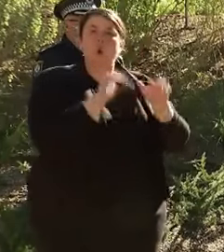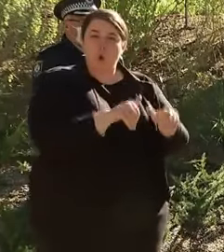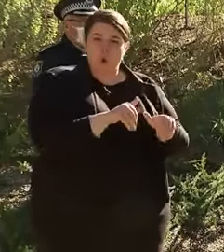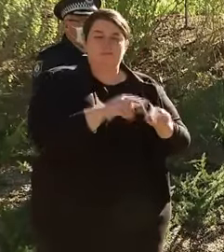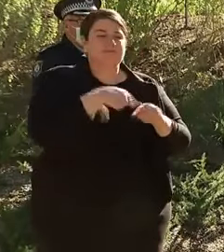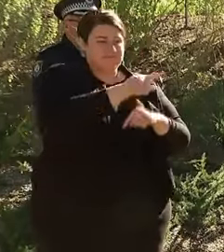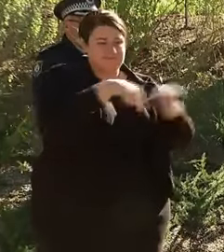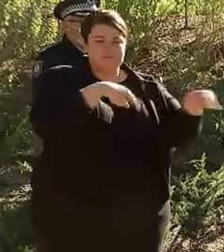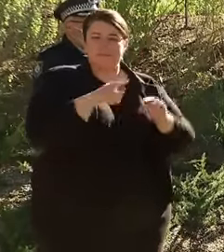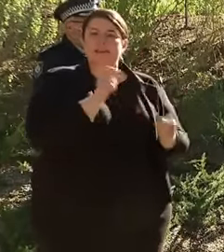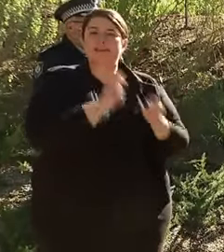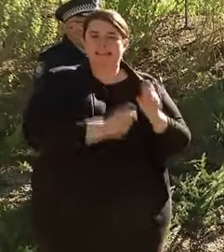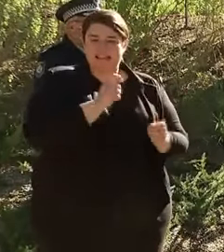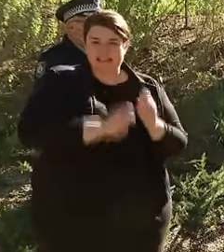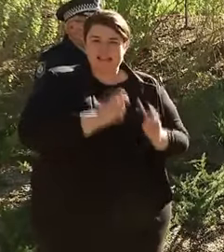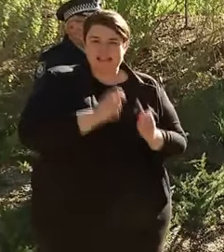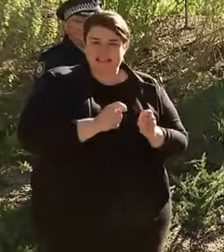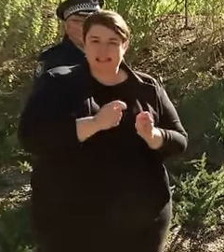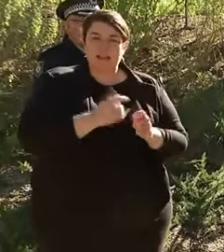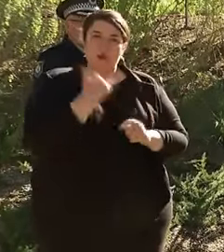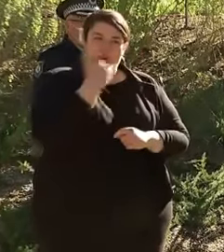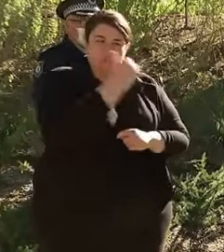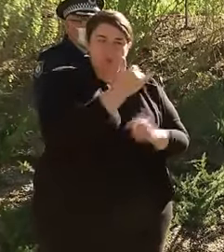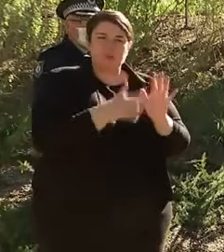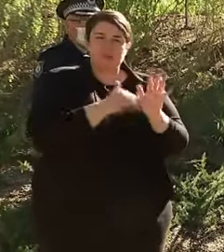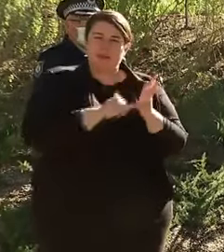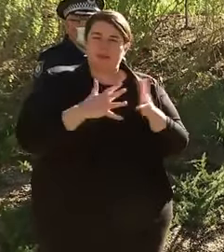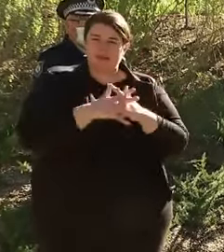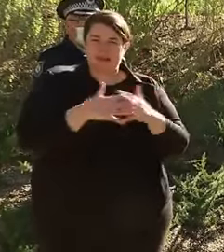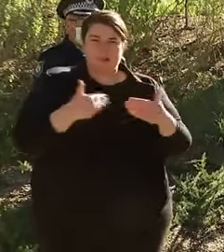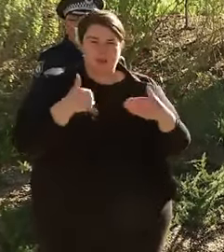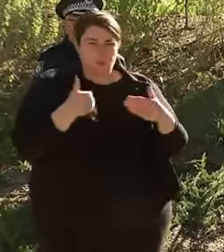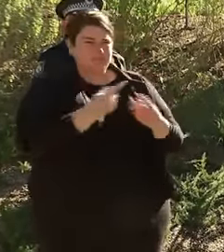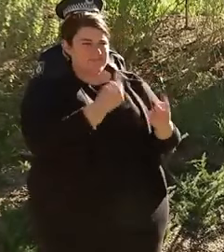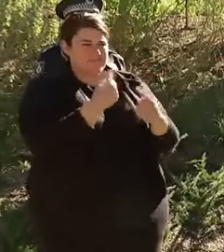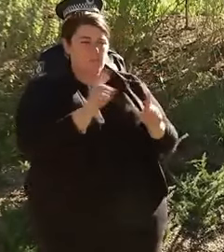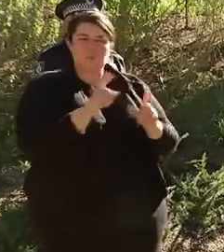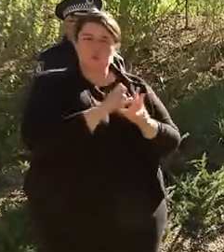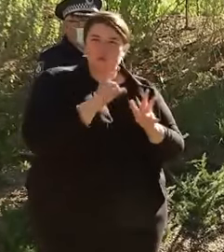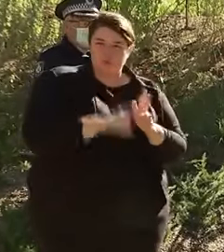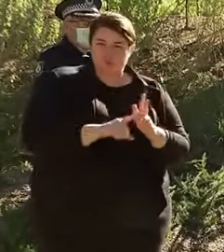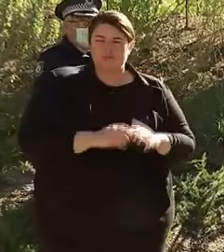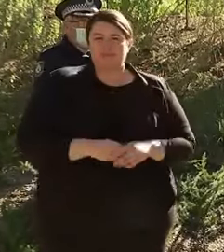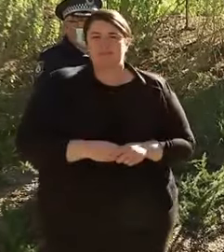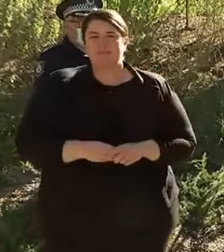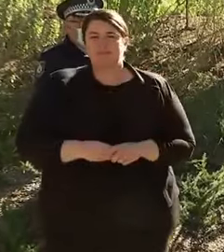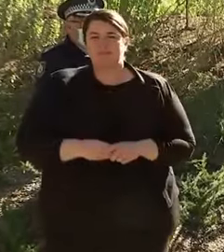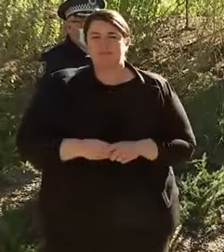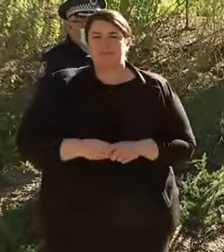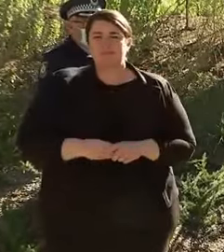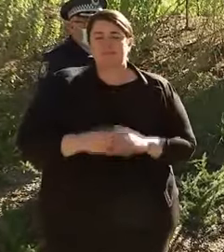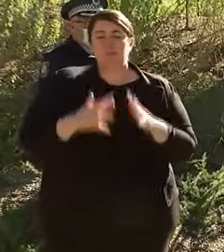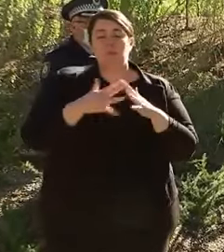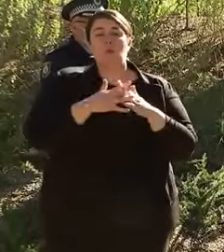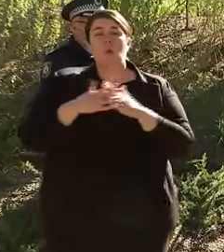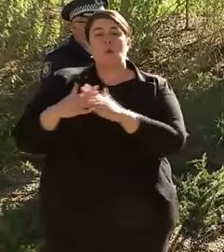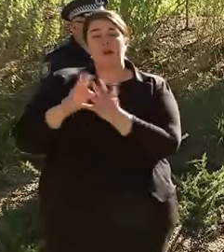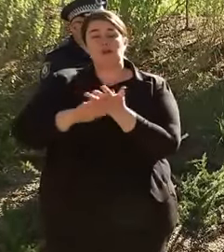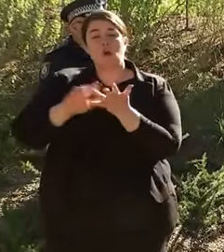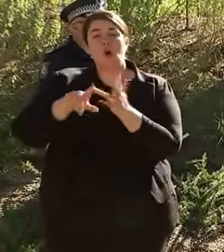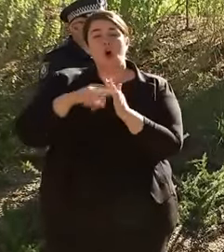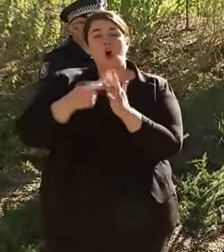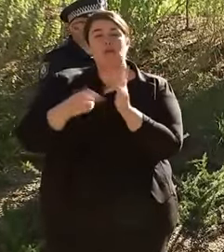get tested and ring that call number to get advice. We've had some additional cases associated with the West Hoxton birthday